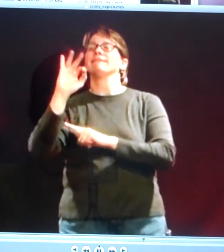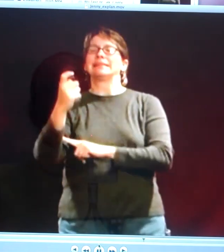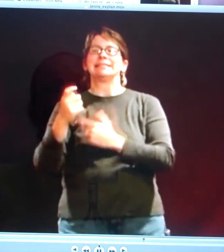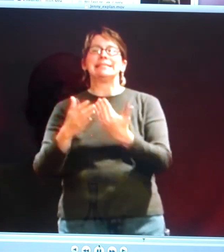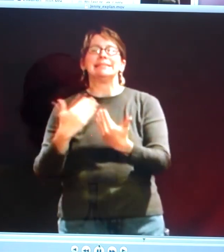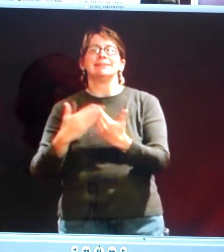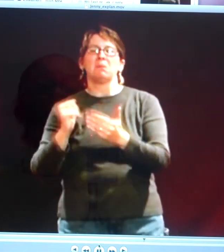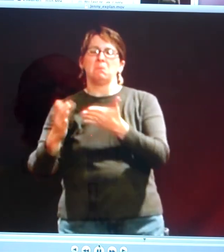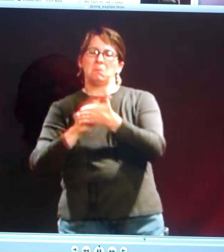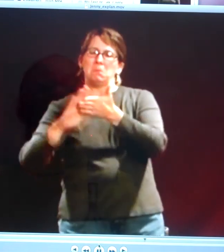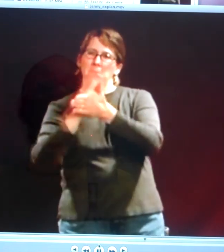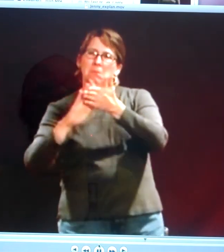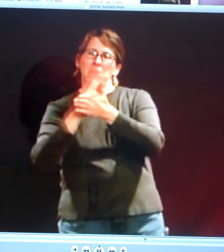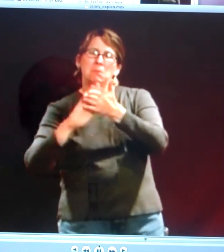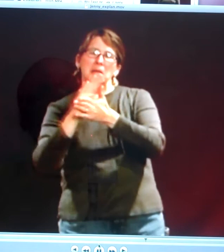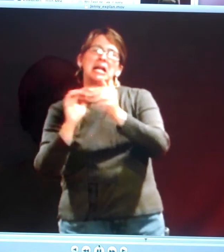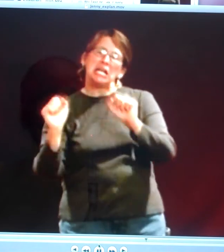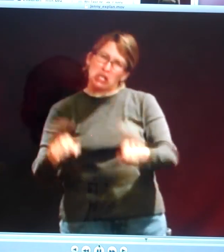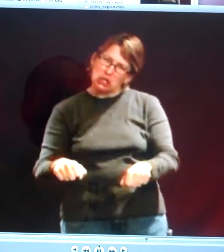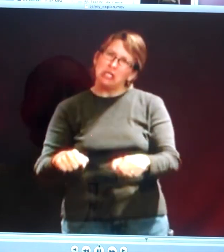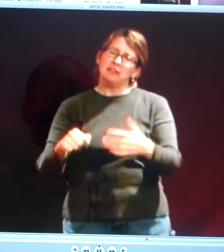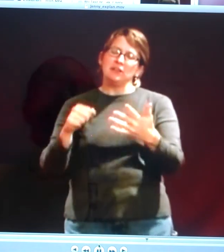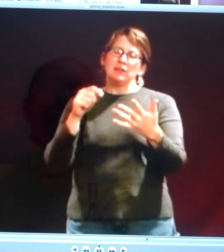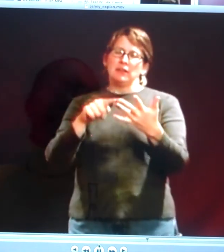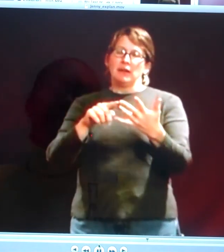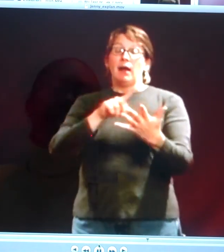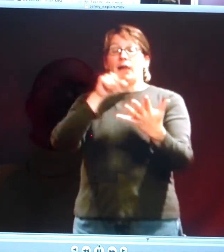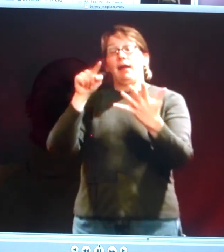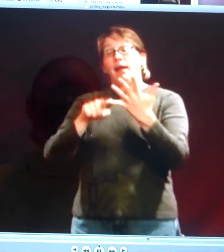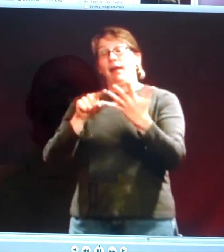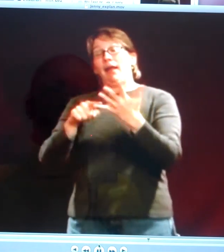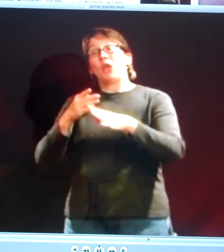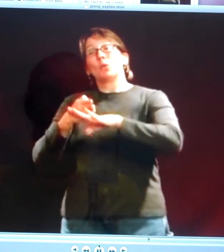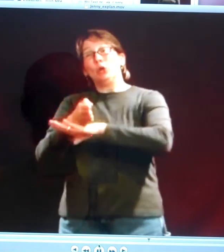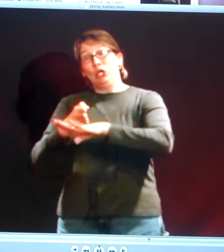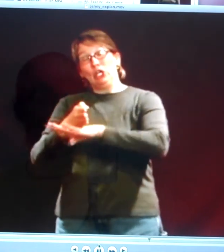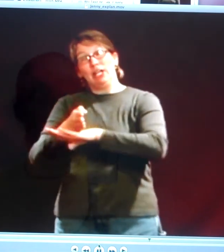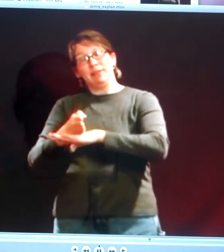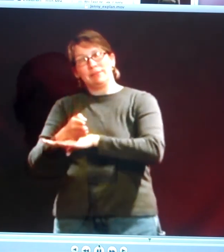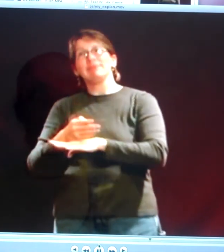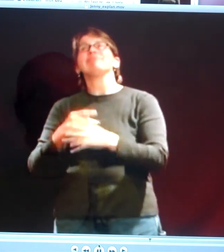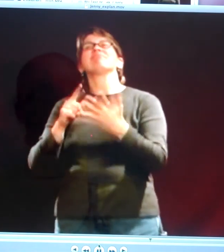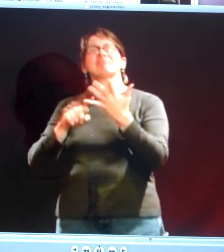So if you hit something, fiberglass is more easier